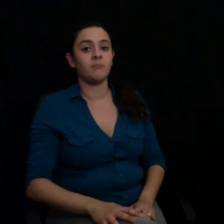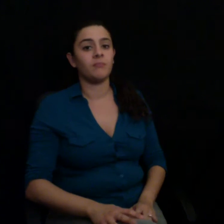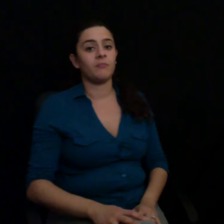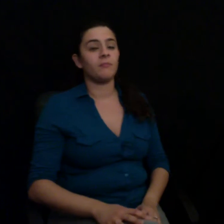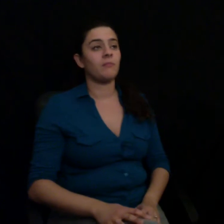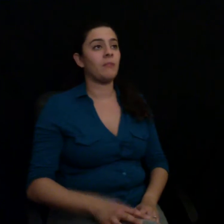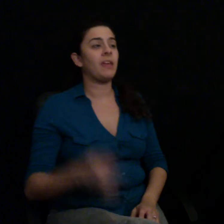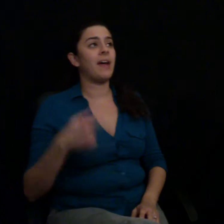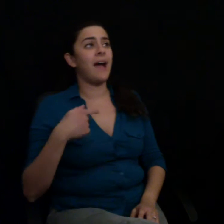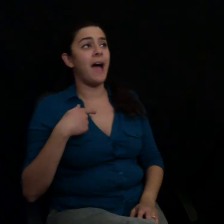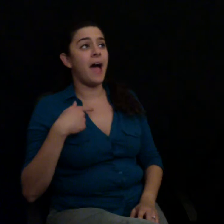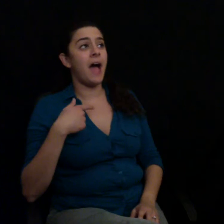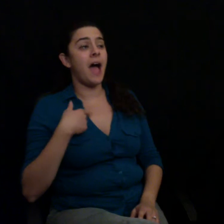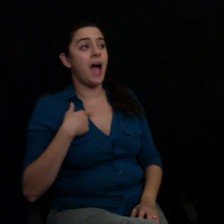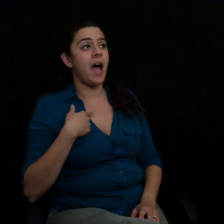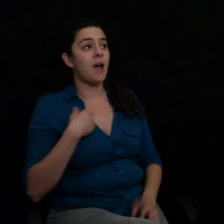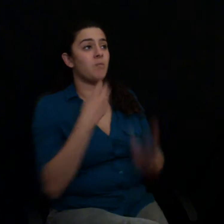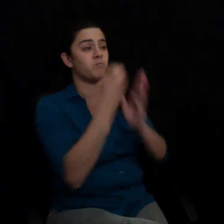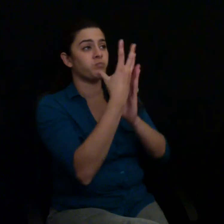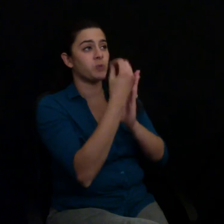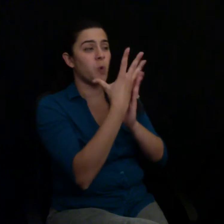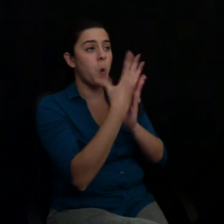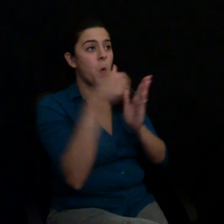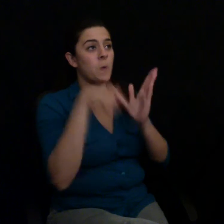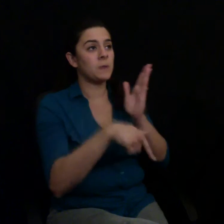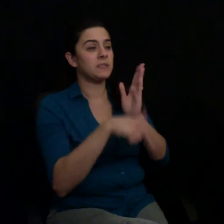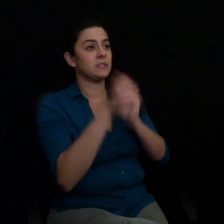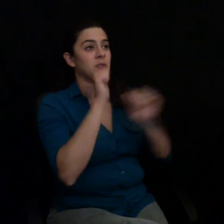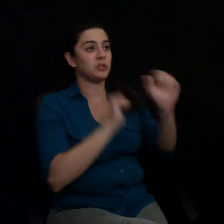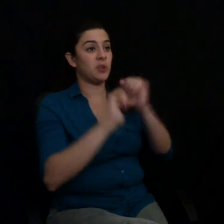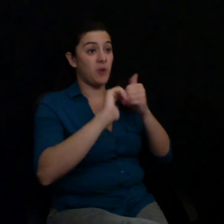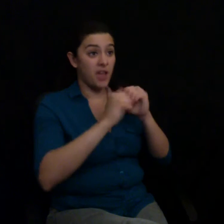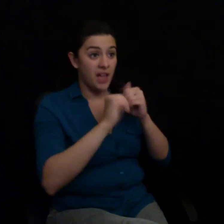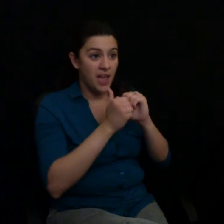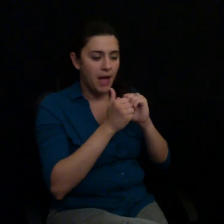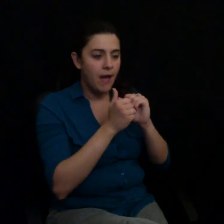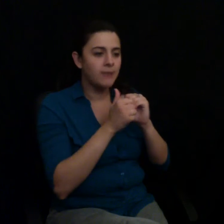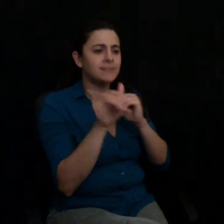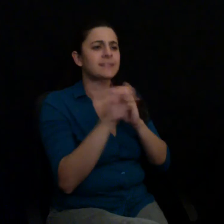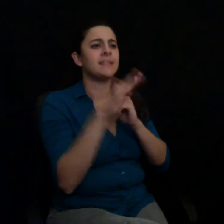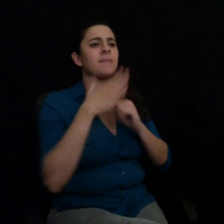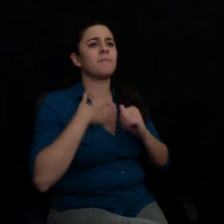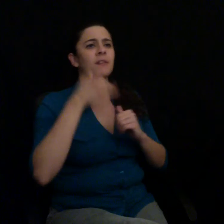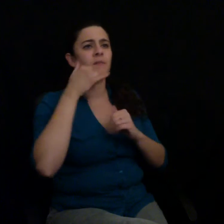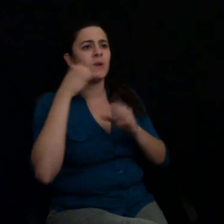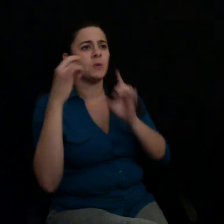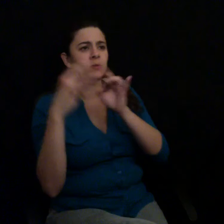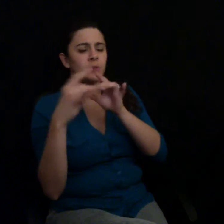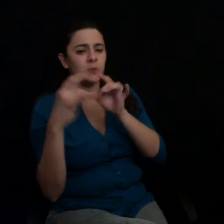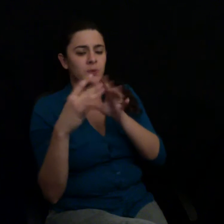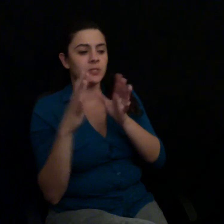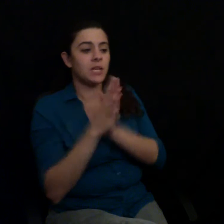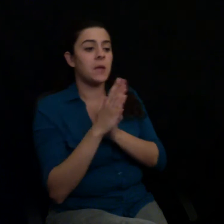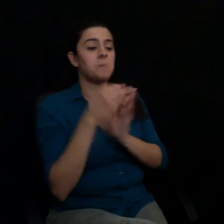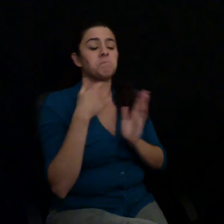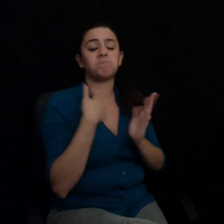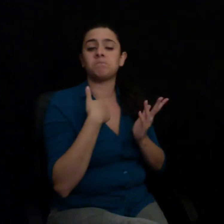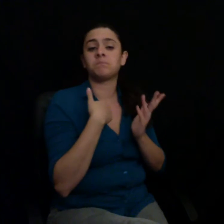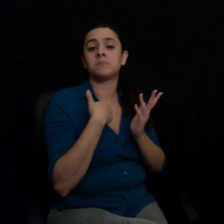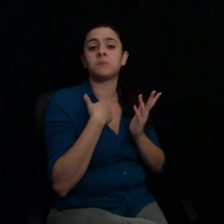or do anything else that involves electronic digital devices. Is I come to a coffee shop This coffee shop right